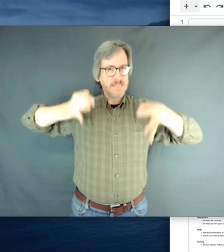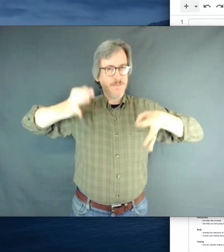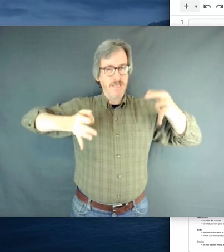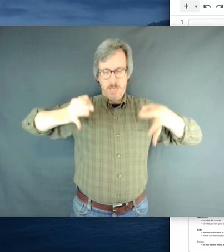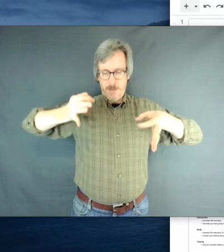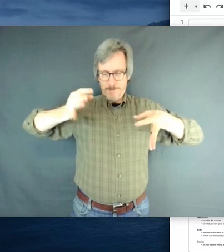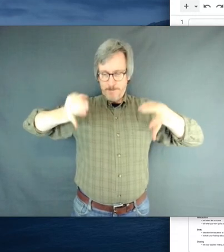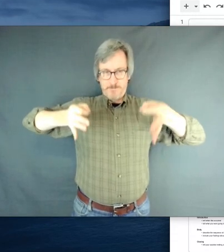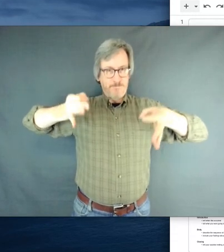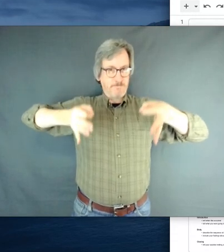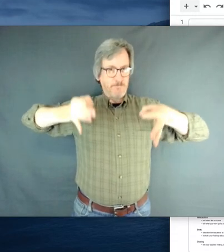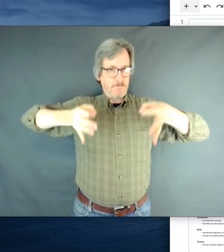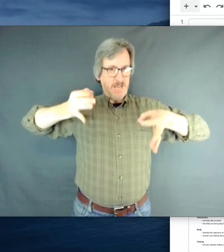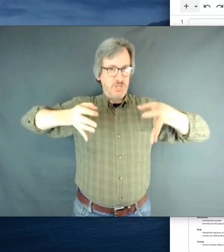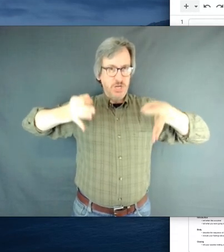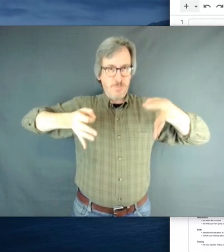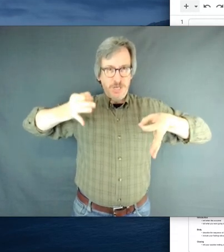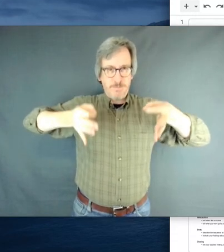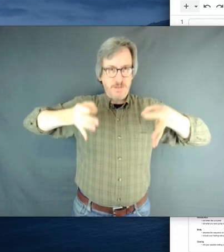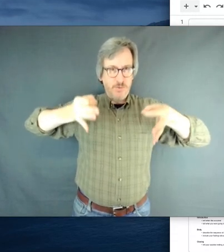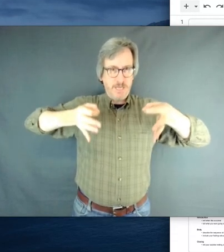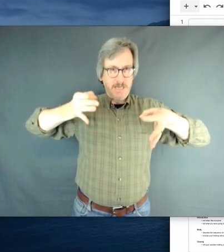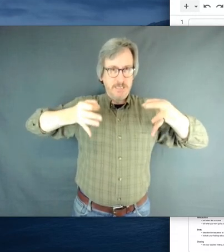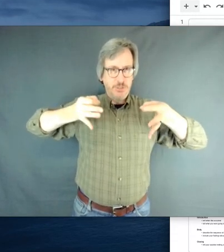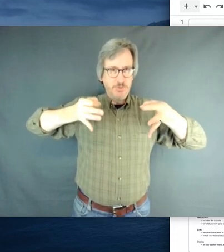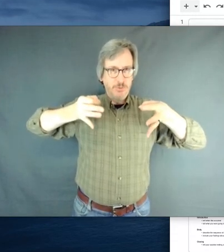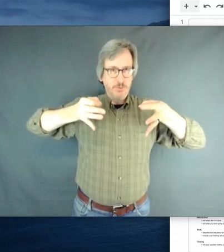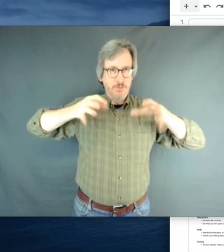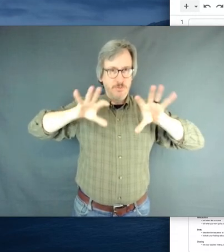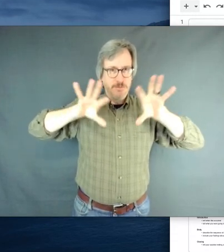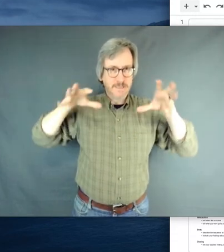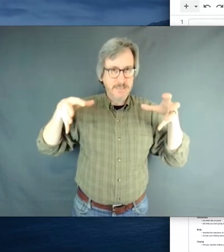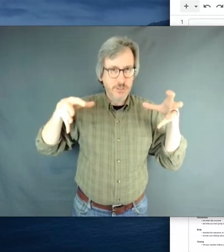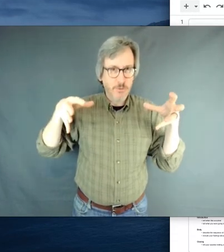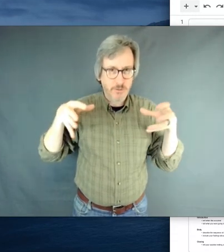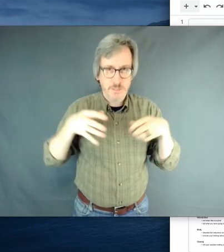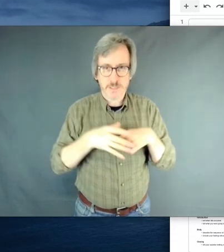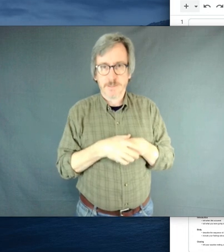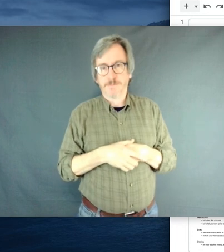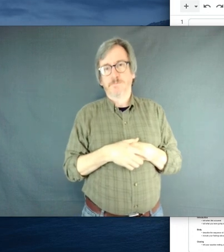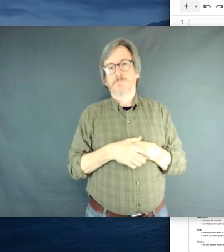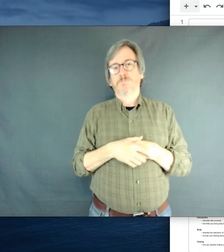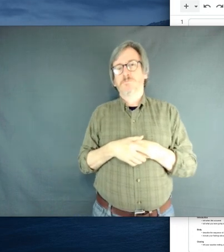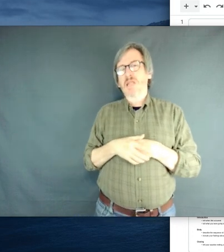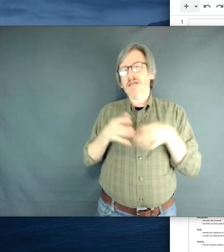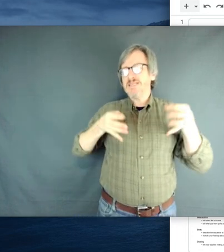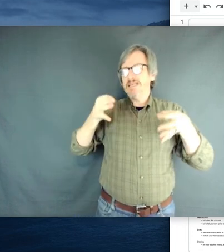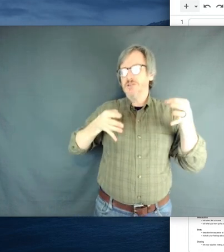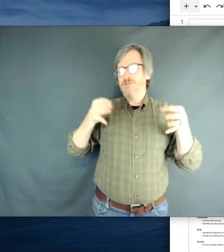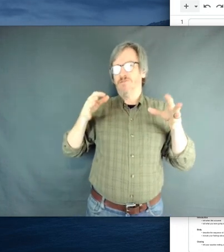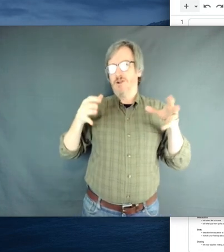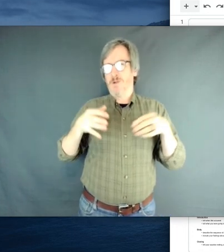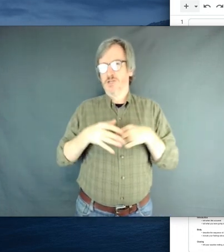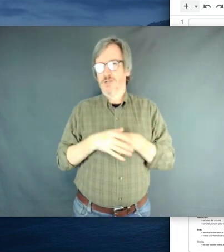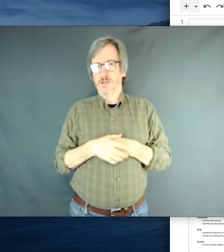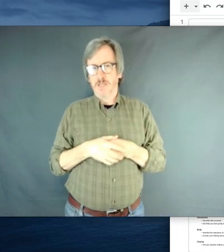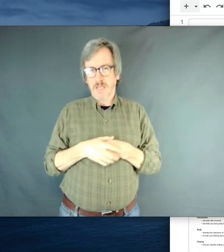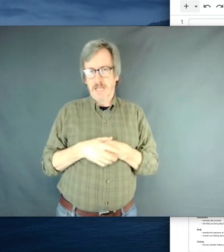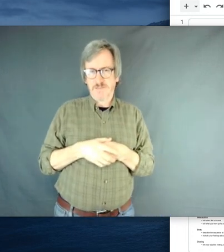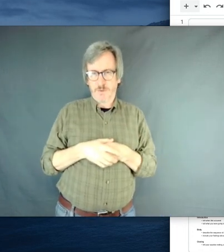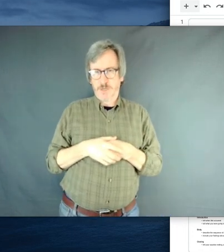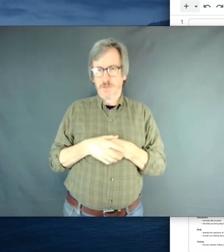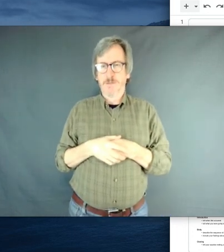tends to be a judgment between two options. I haven't seen it used very much